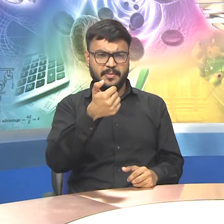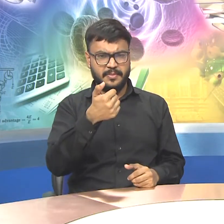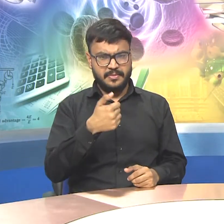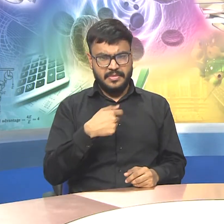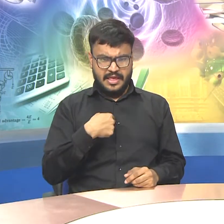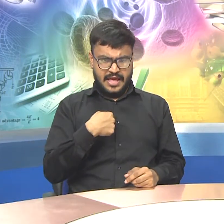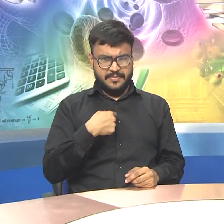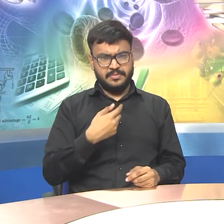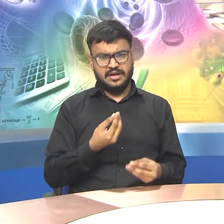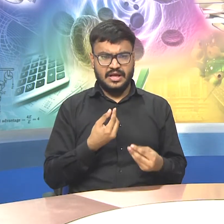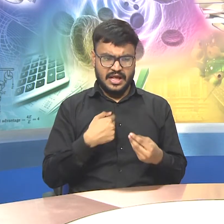Next is give.